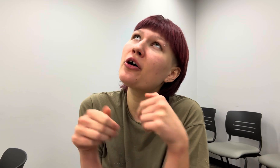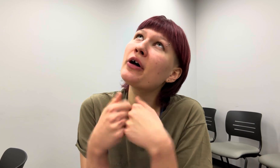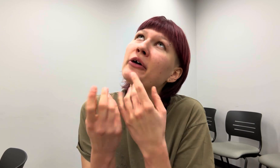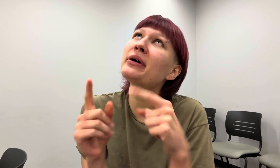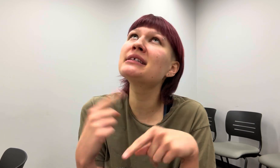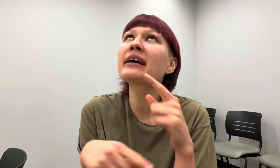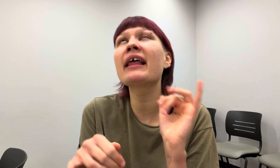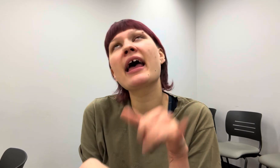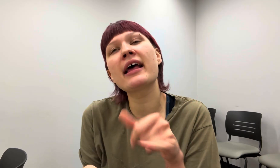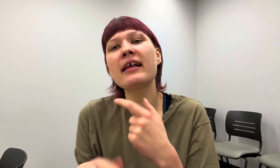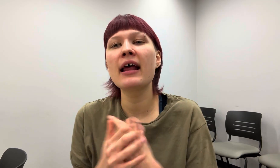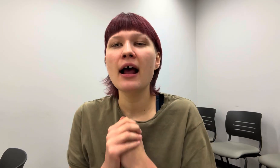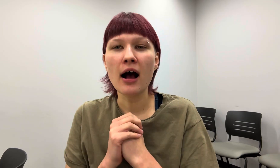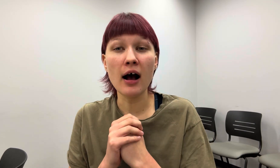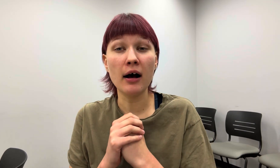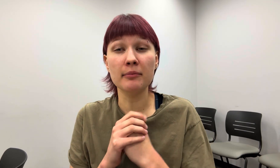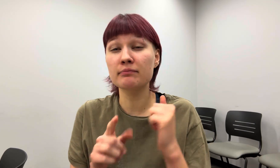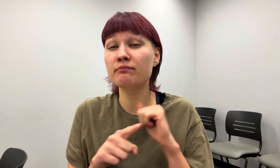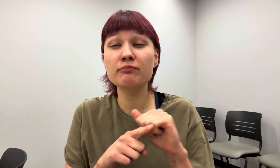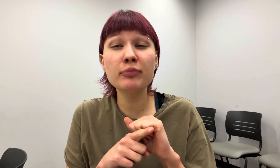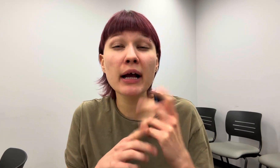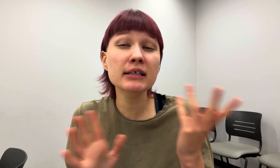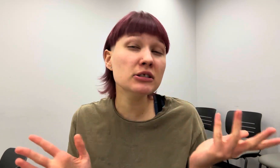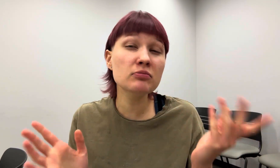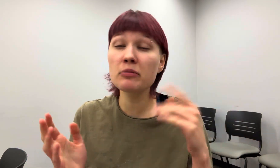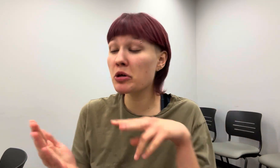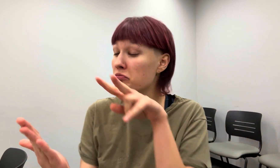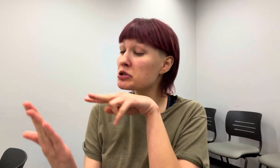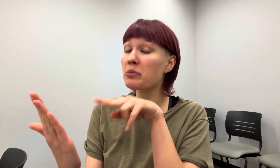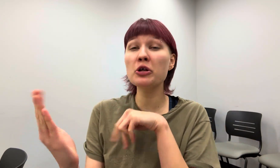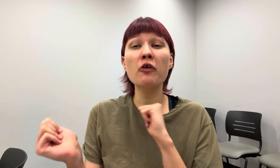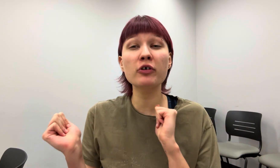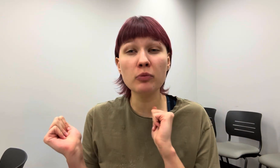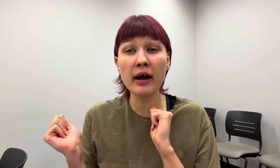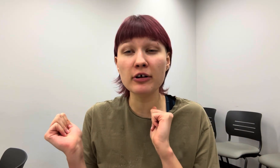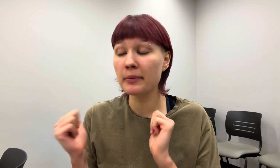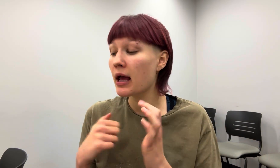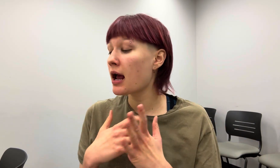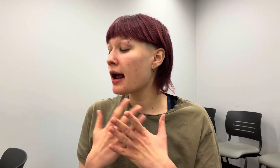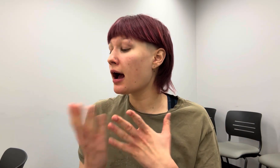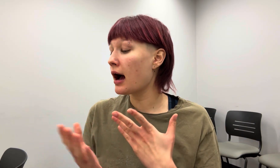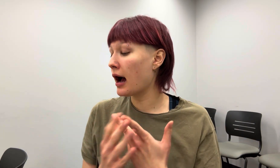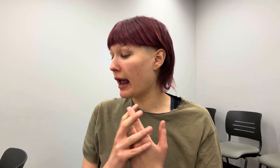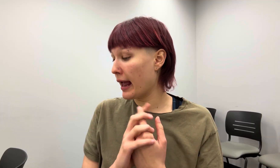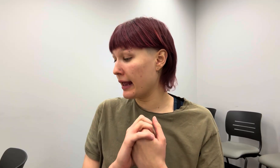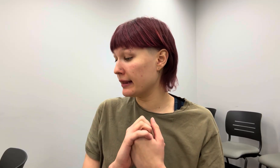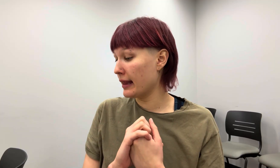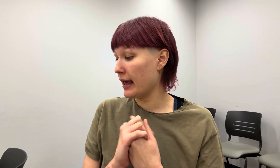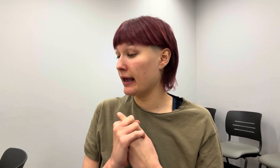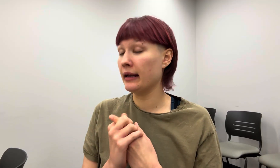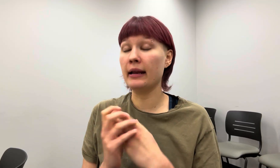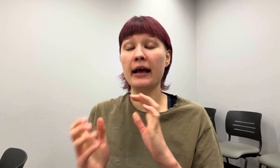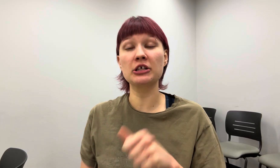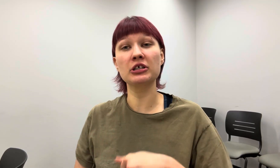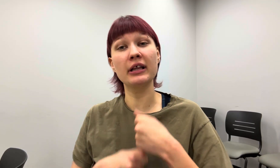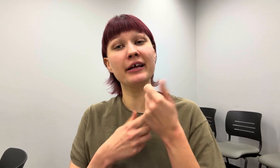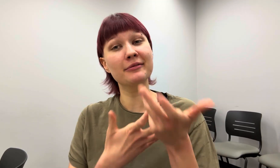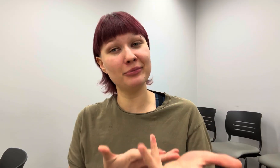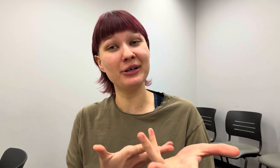How do I sign that? Practice, skimmed it over, whatever. And then actually like putting it